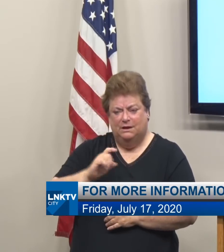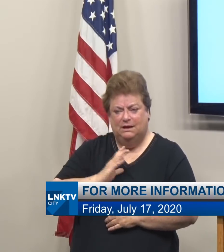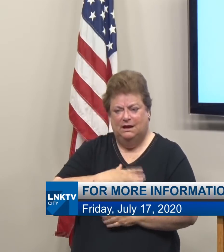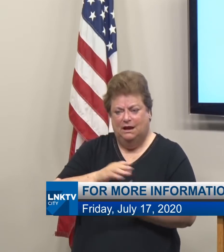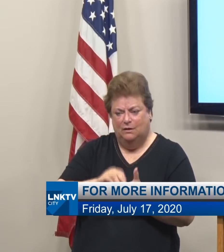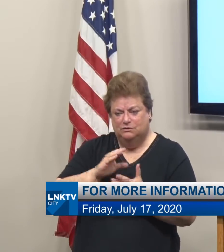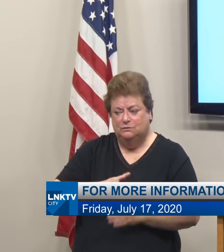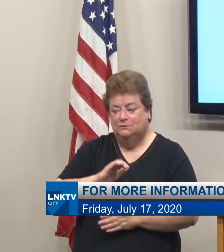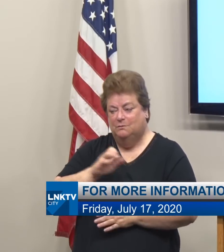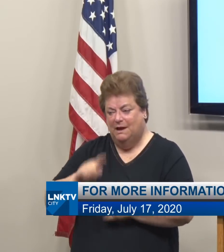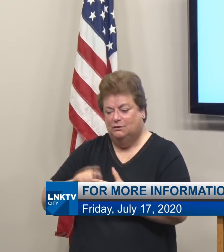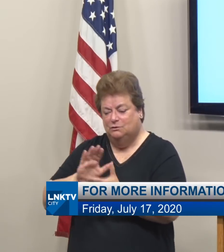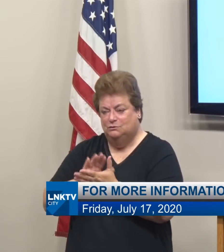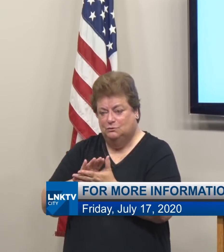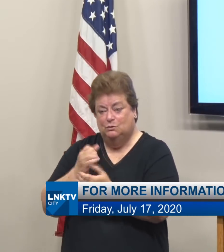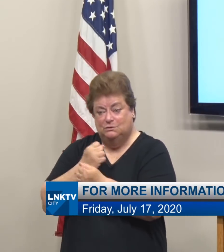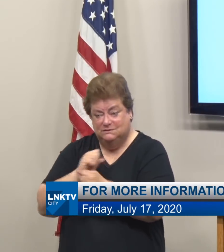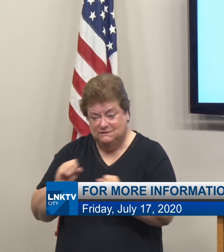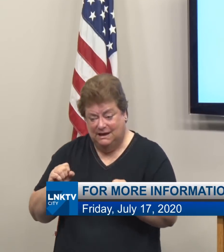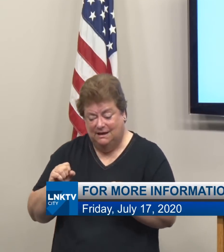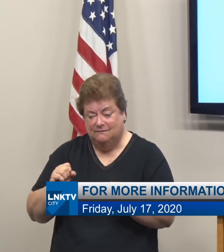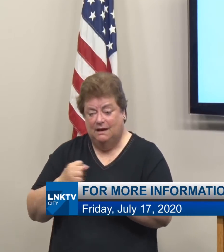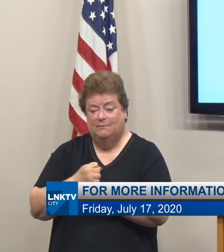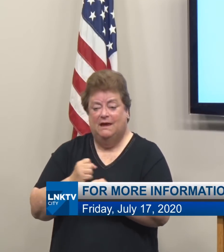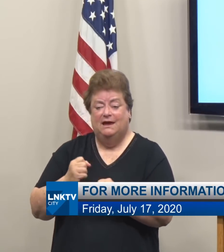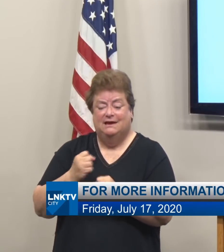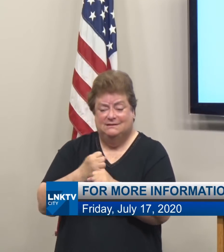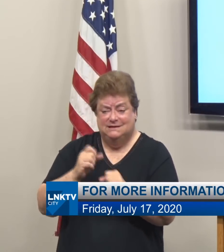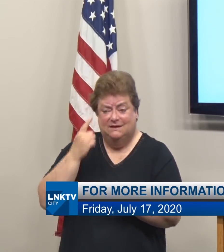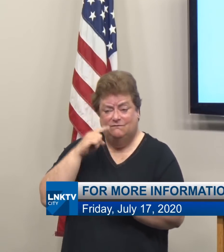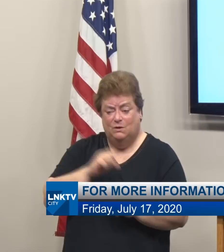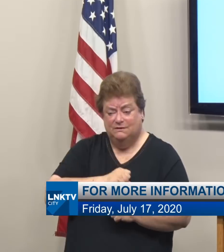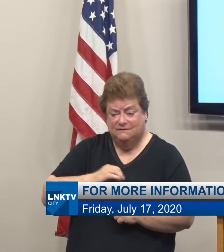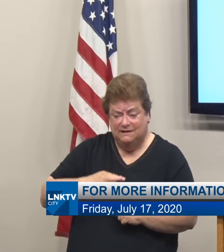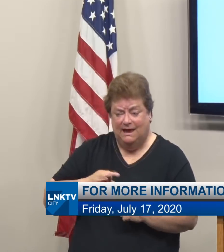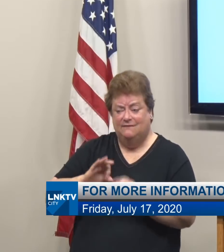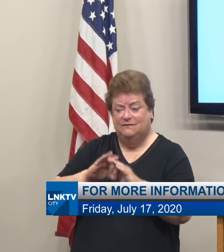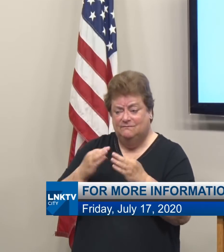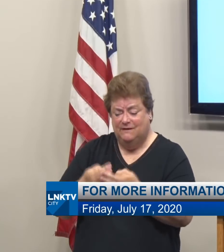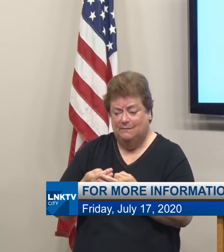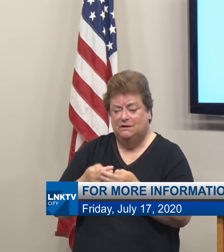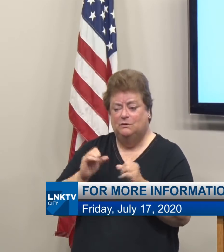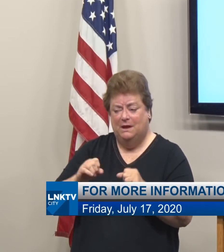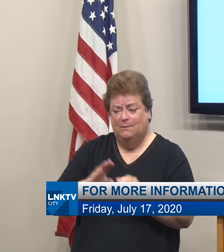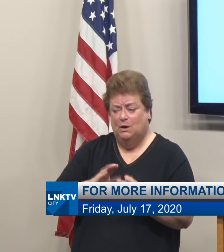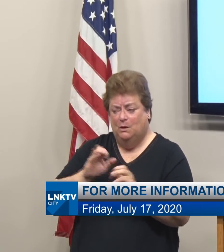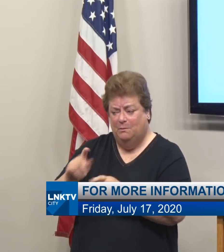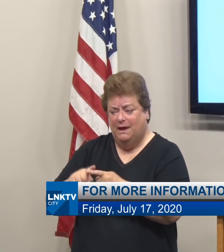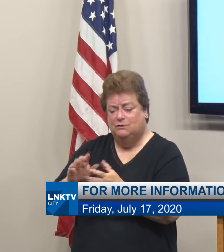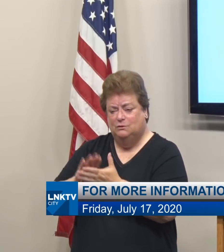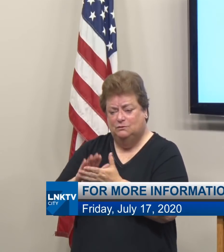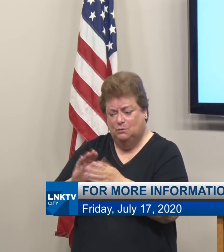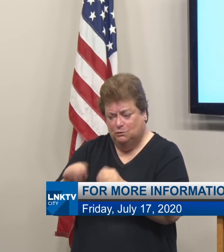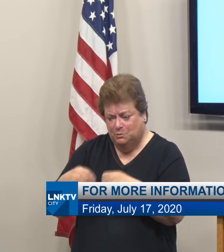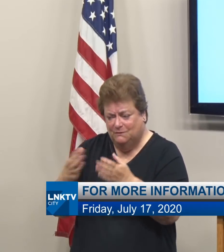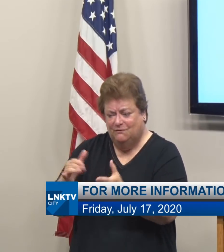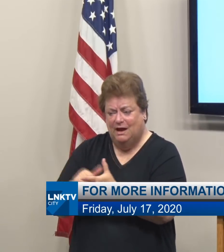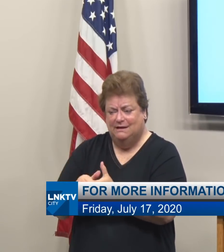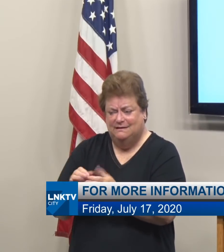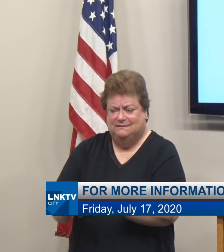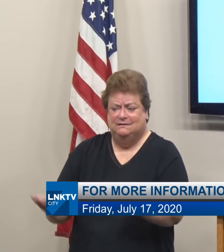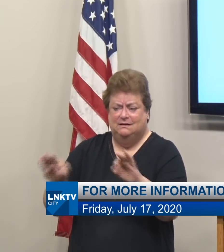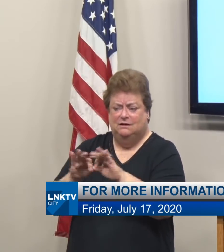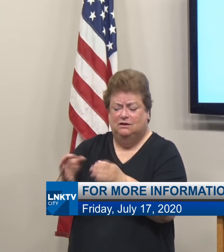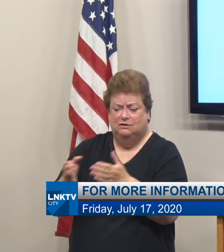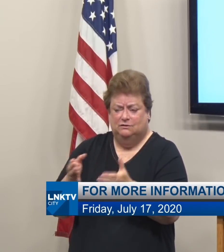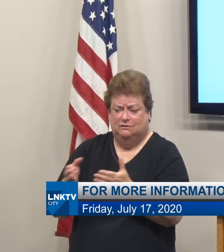to school safely and making it safe for our staff and their families and everyone for us to return and deliver these critical services has never been